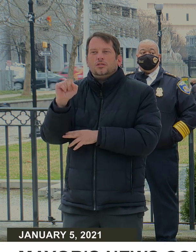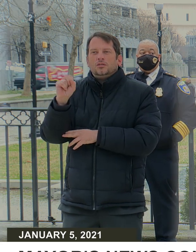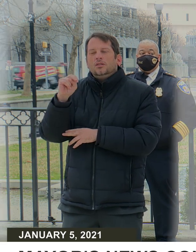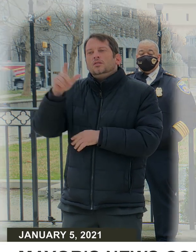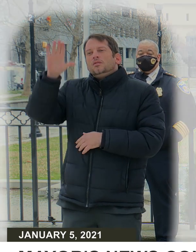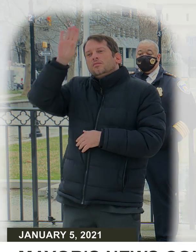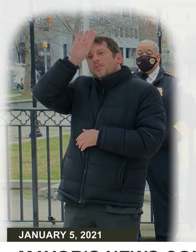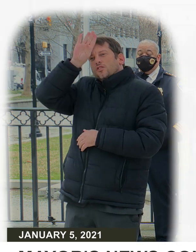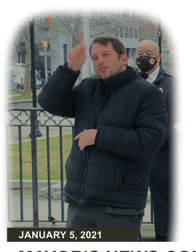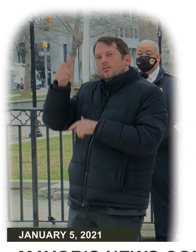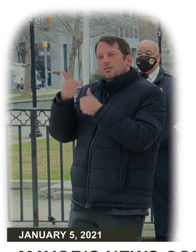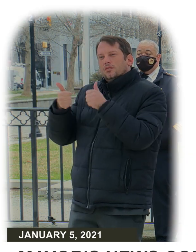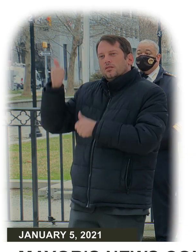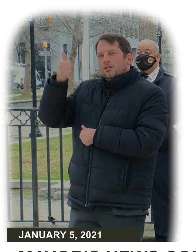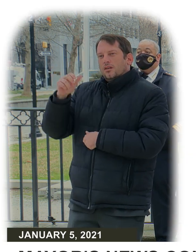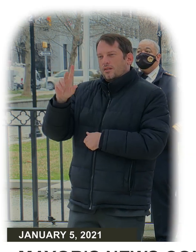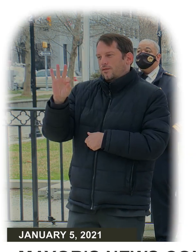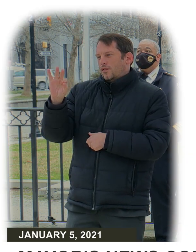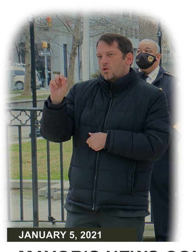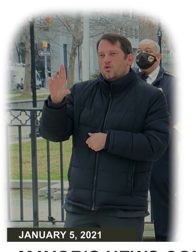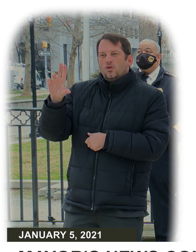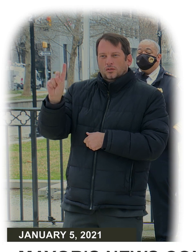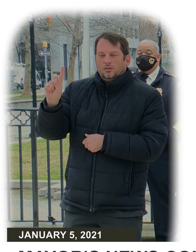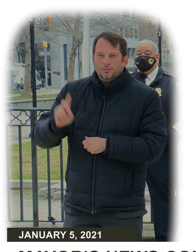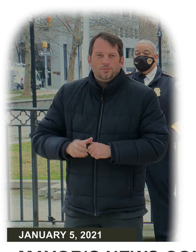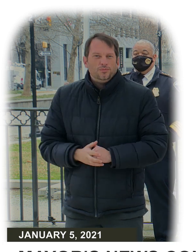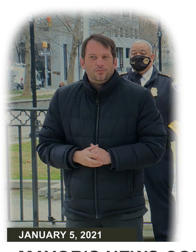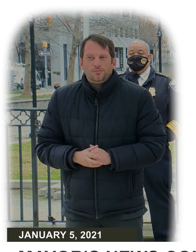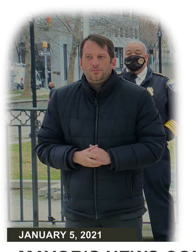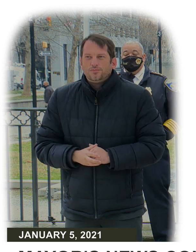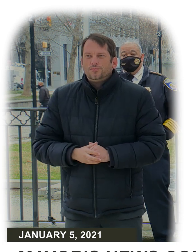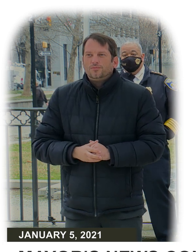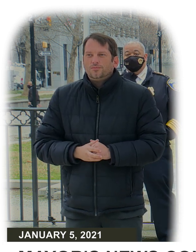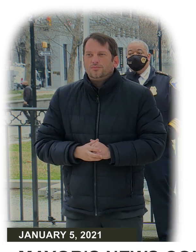As of right now, we've had